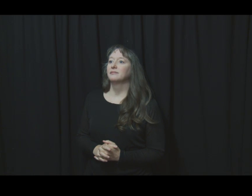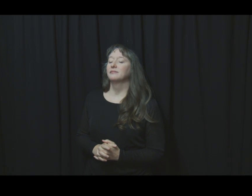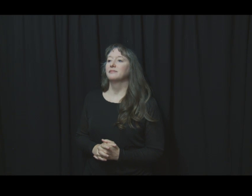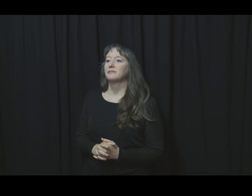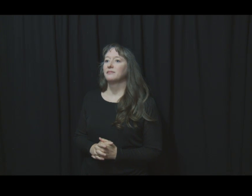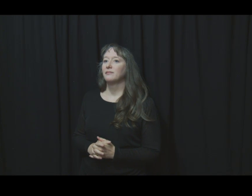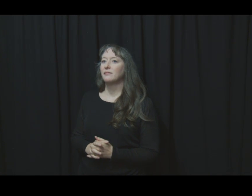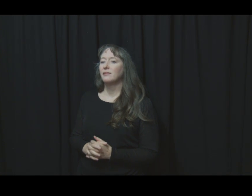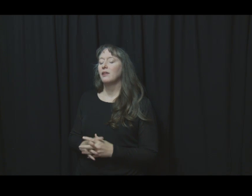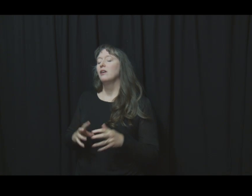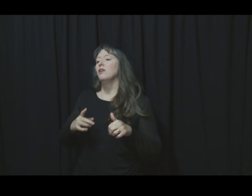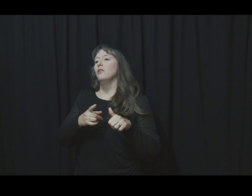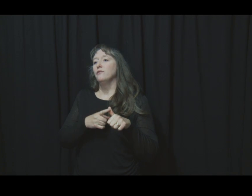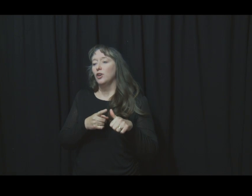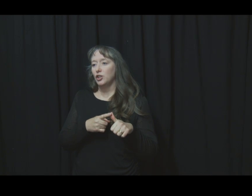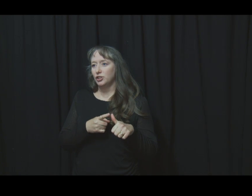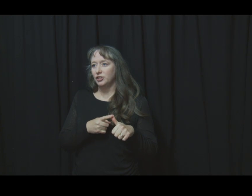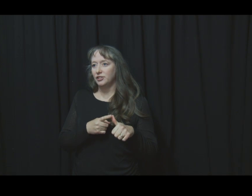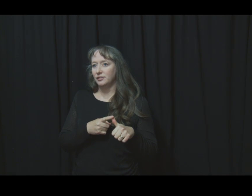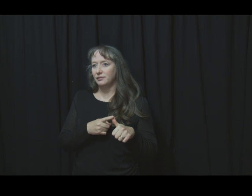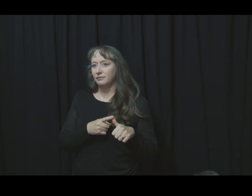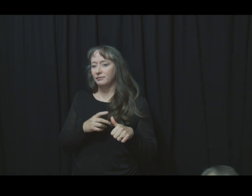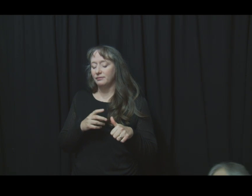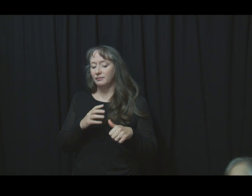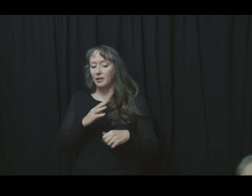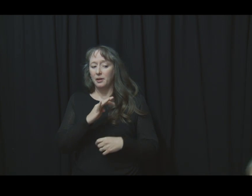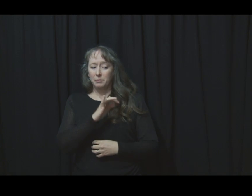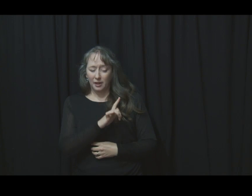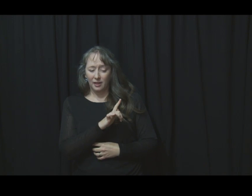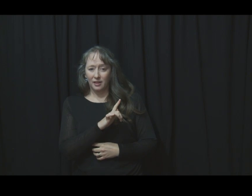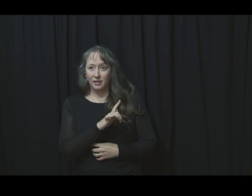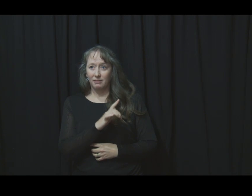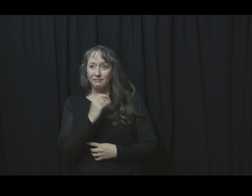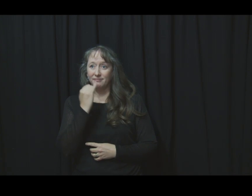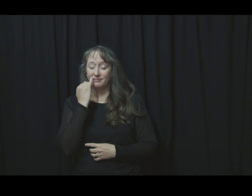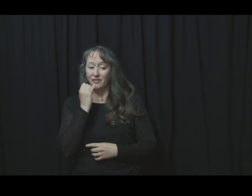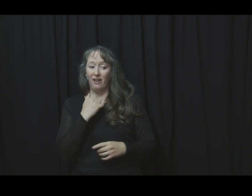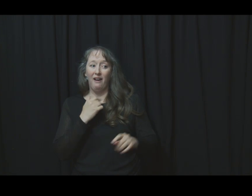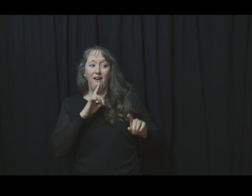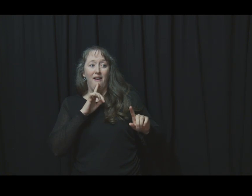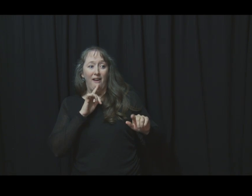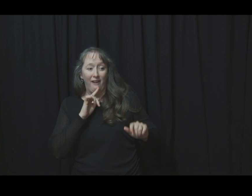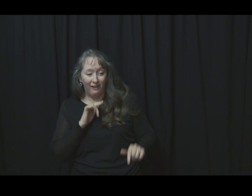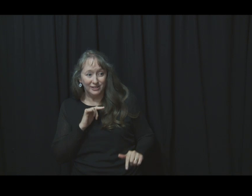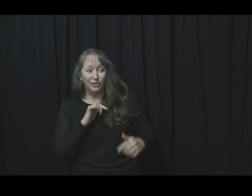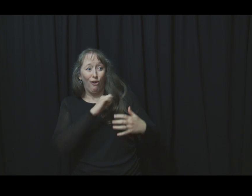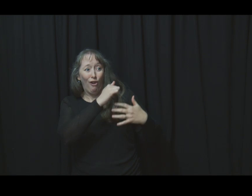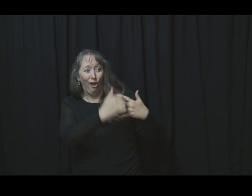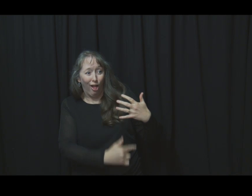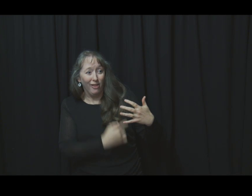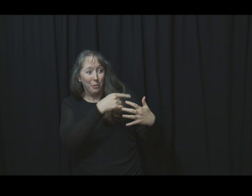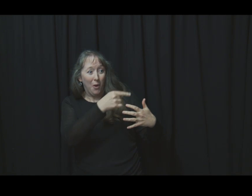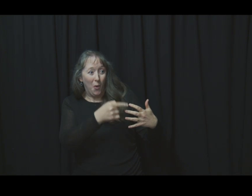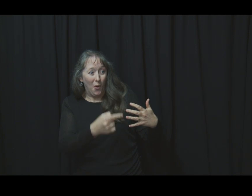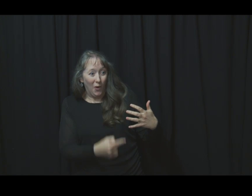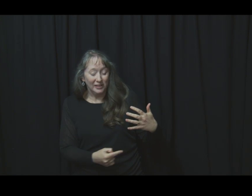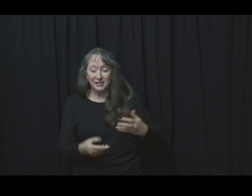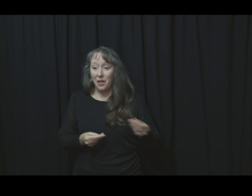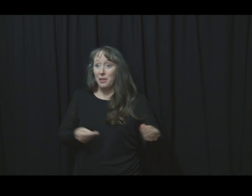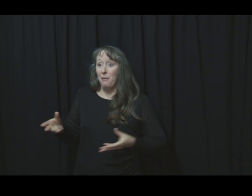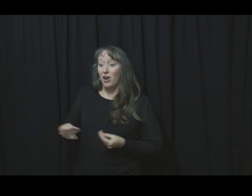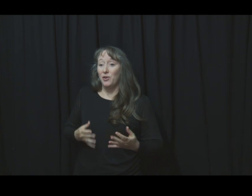Well, first of all, Bill, if I was to answer all the points that you brought up, the moderator would think I was going on for millions of